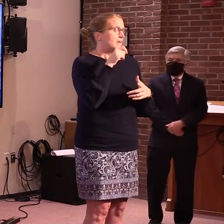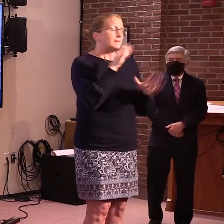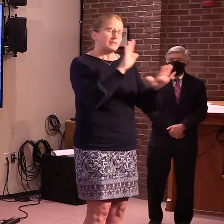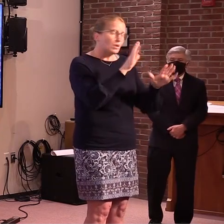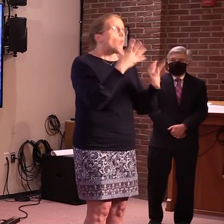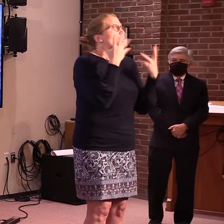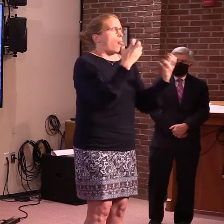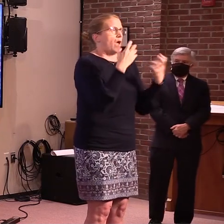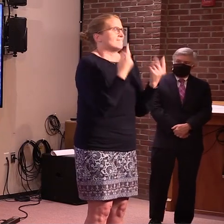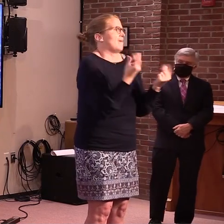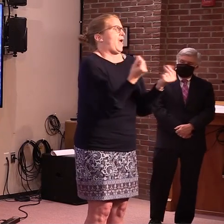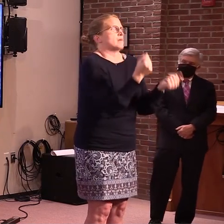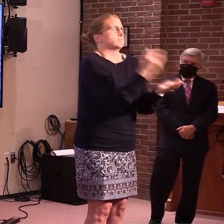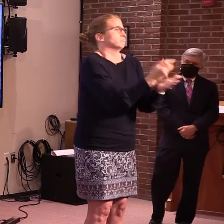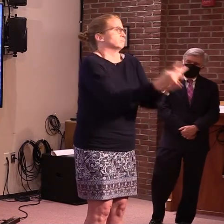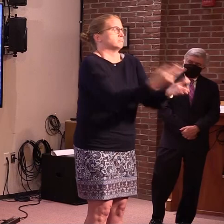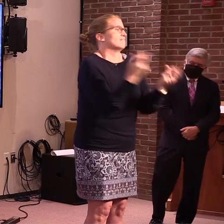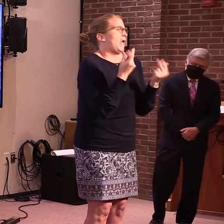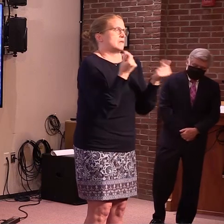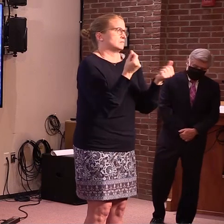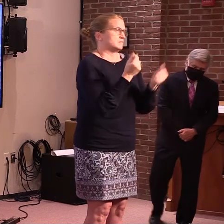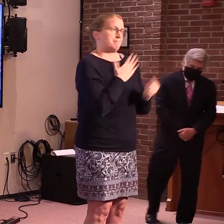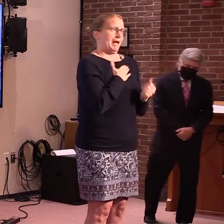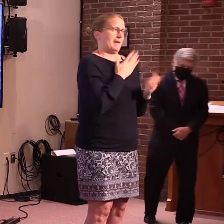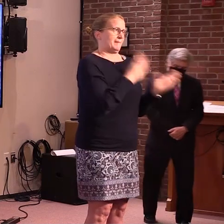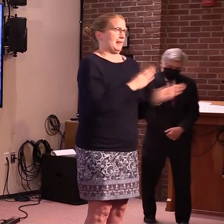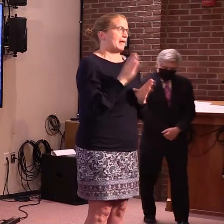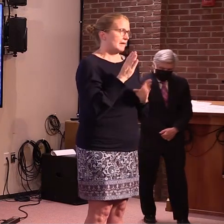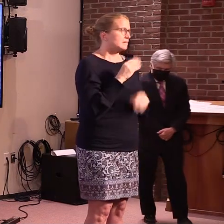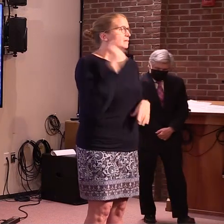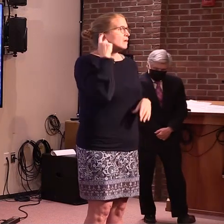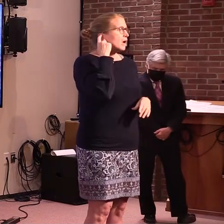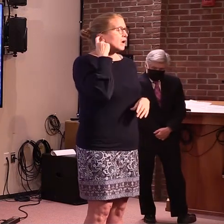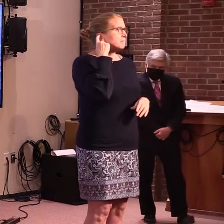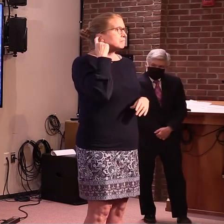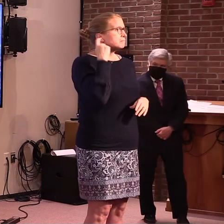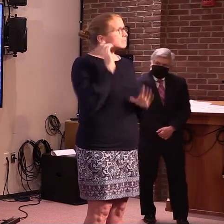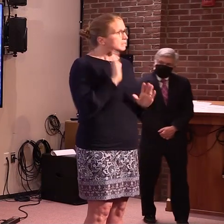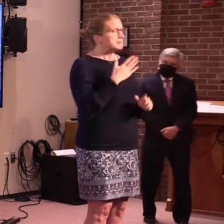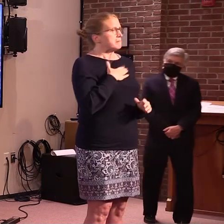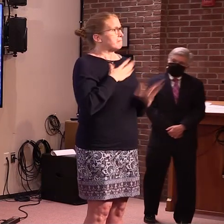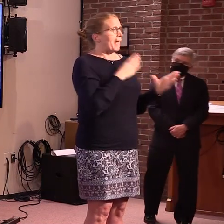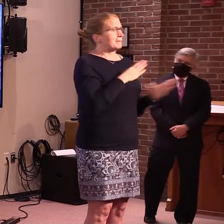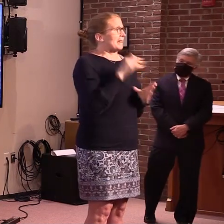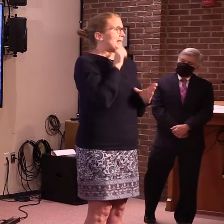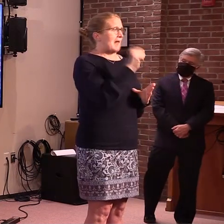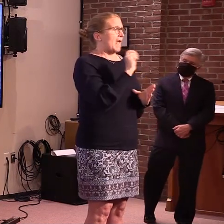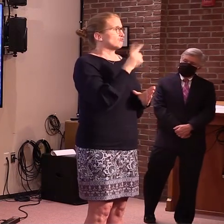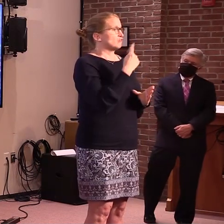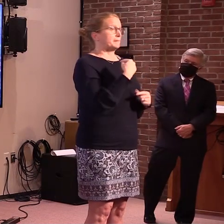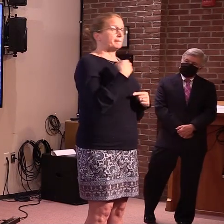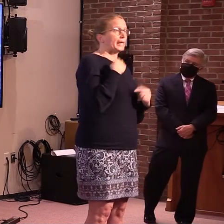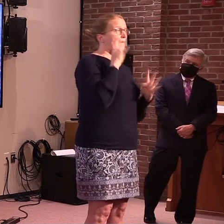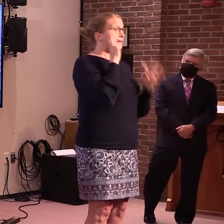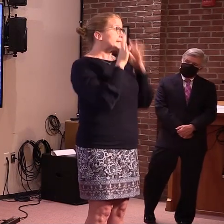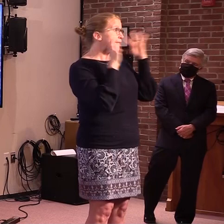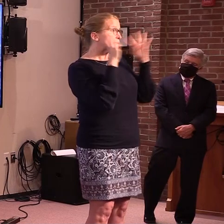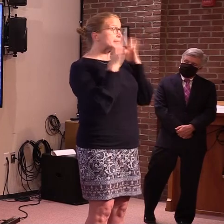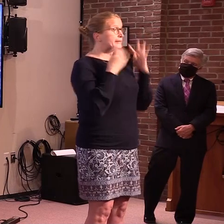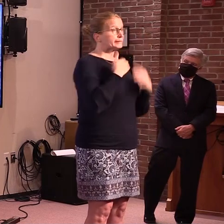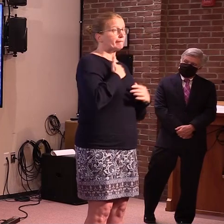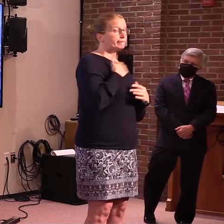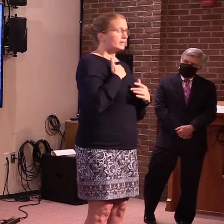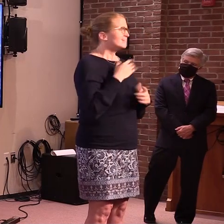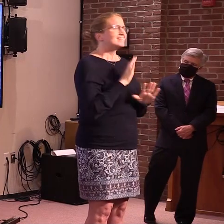expediting this plan that we put forth. I mean, it wasn't done in a vacuum. We had a number of people involved in putting